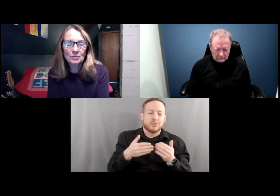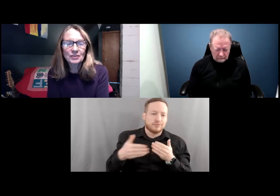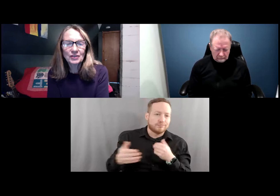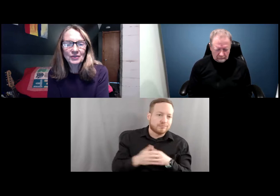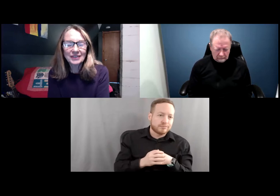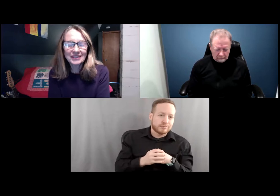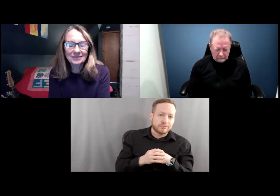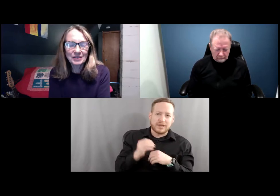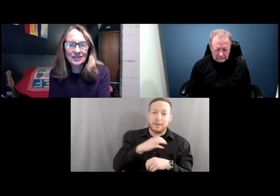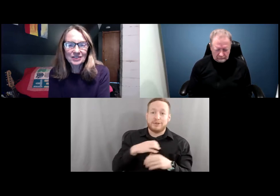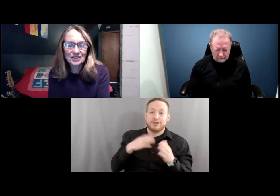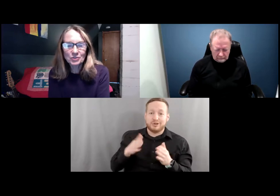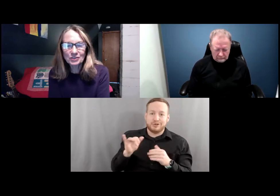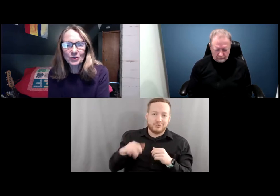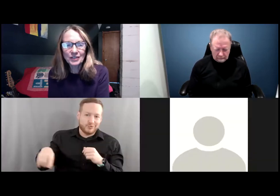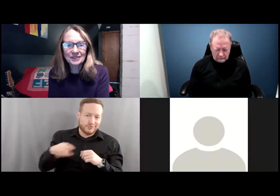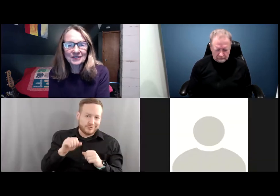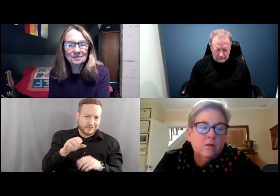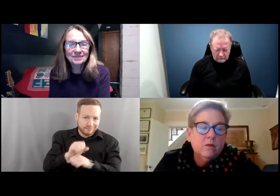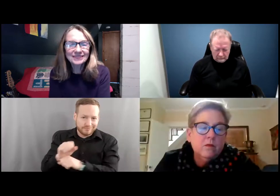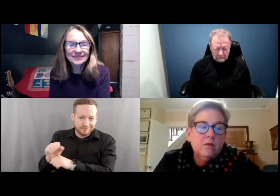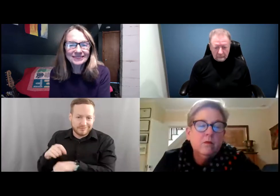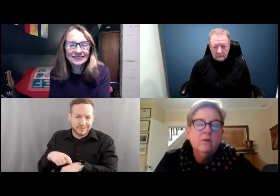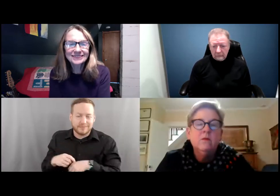Everyone will know and they can plan their schedules accordingly.